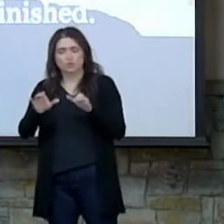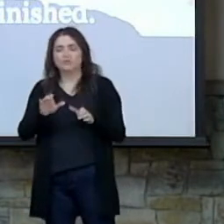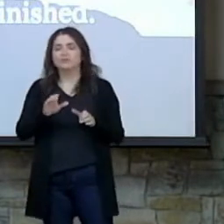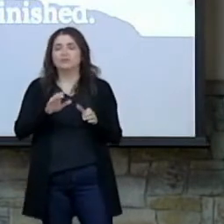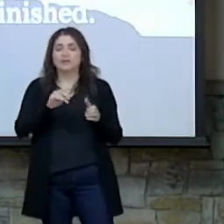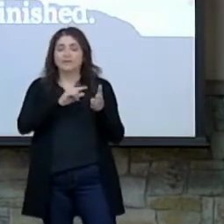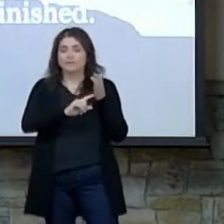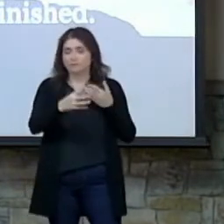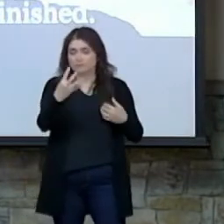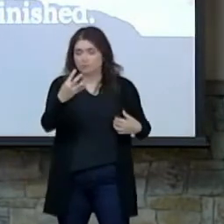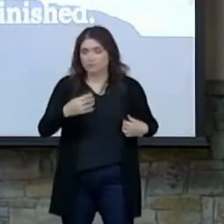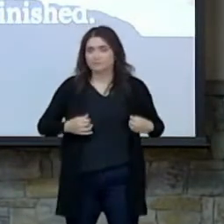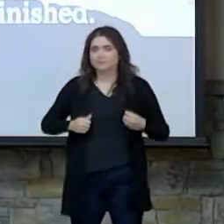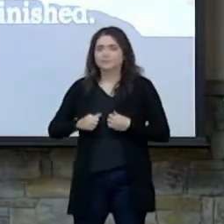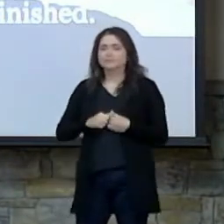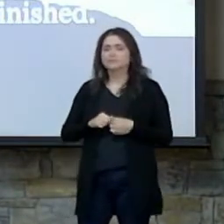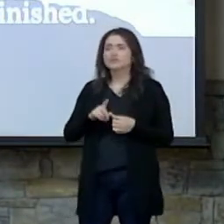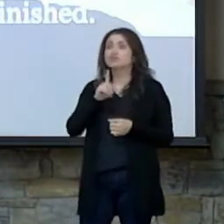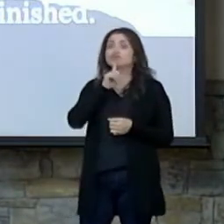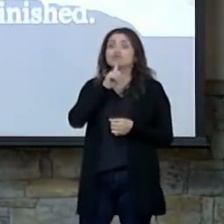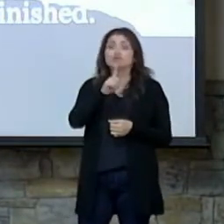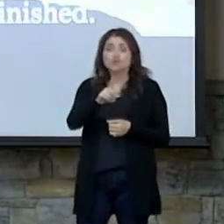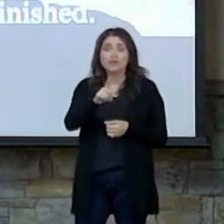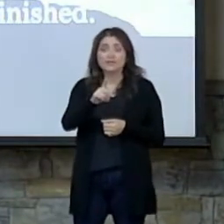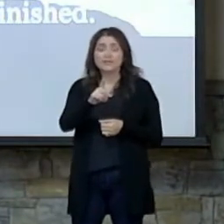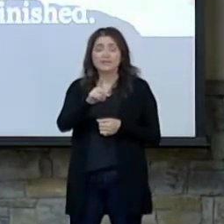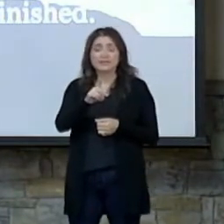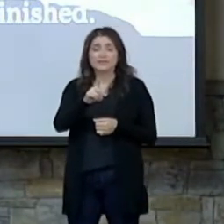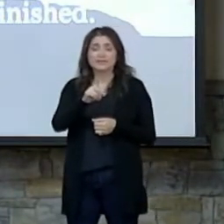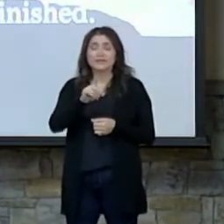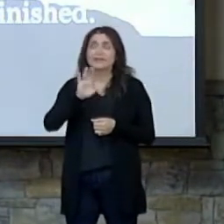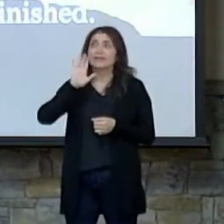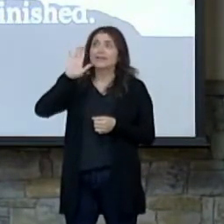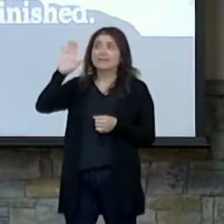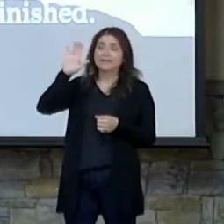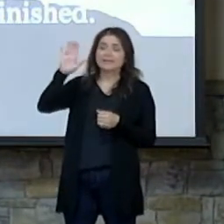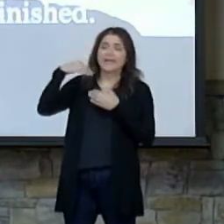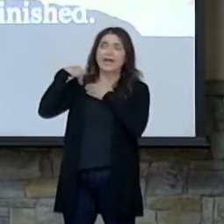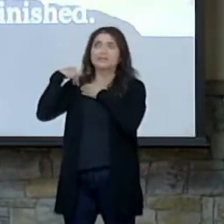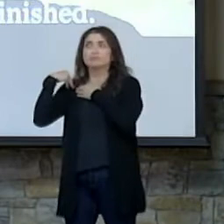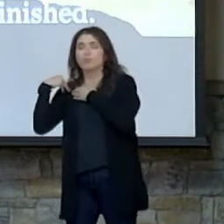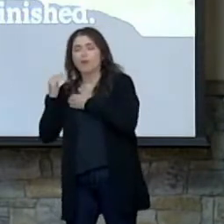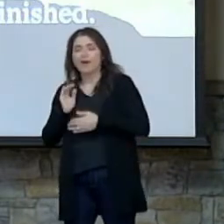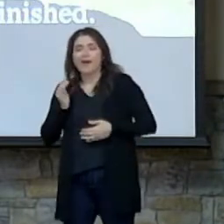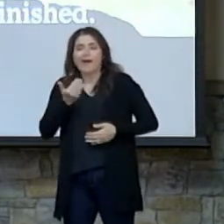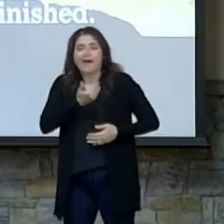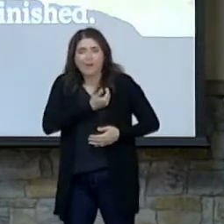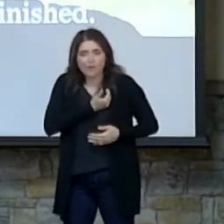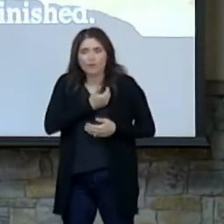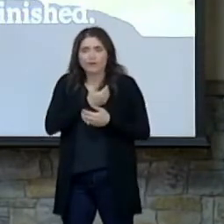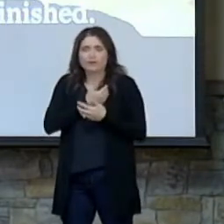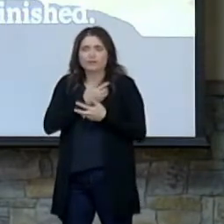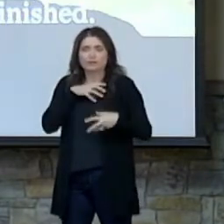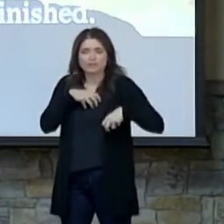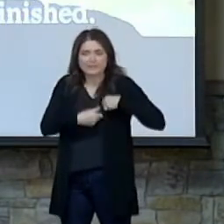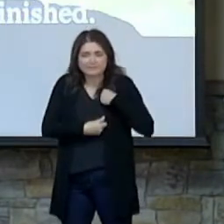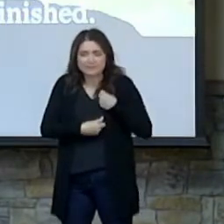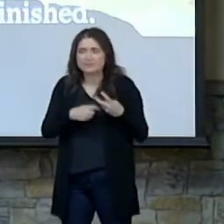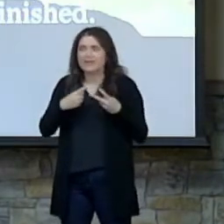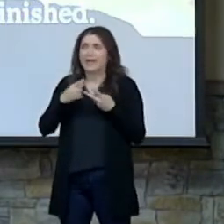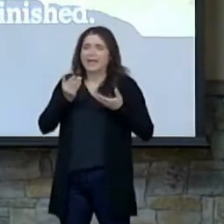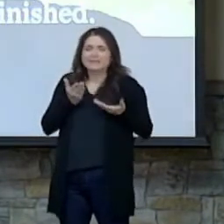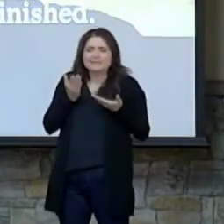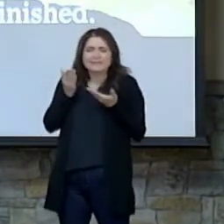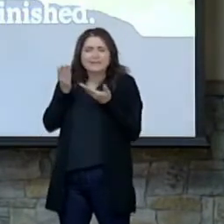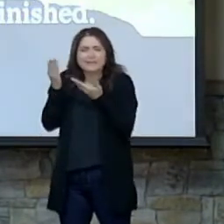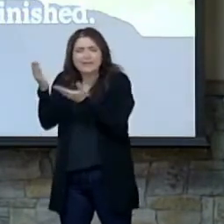in verse 4. Surely he has borne our griefs and carried our sorrows. Yet